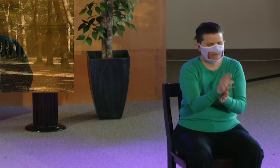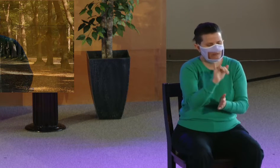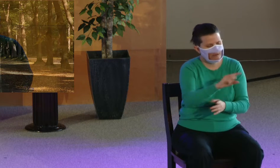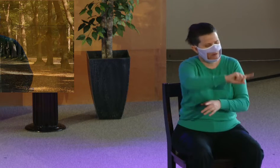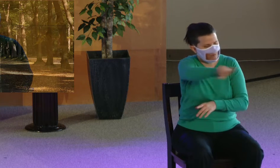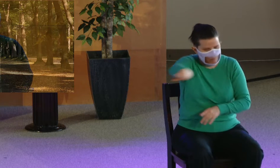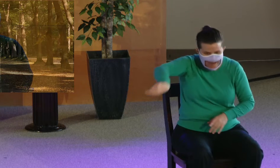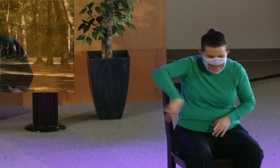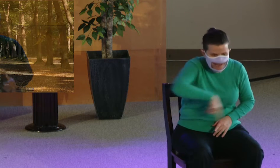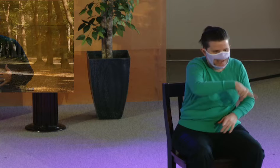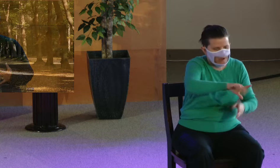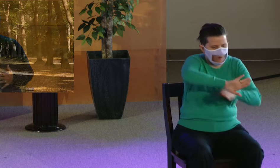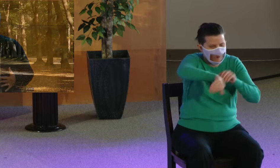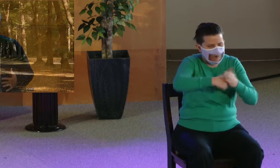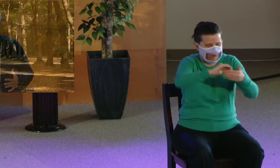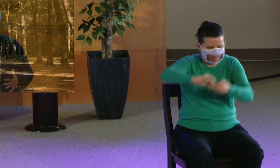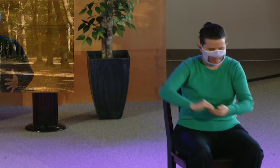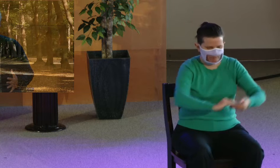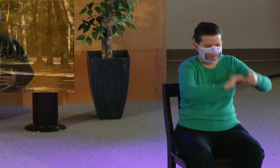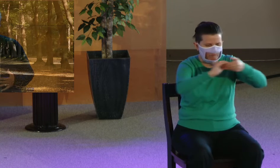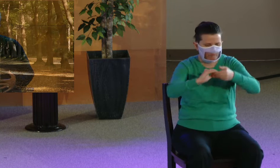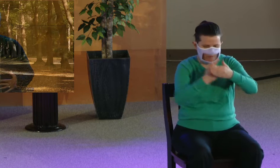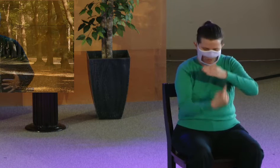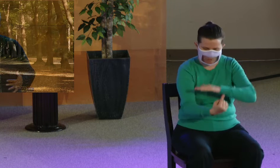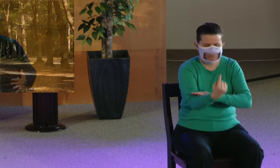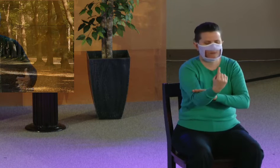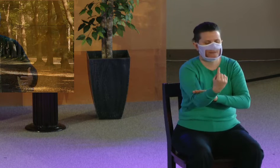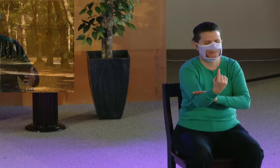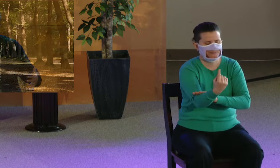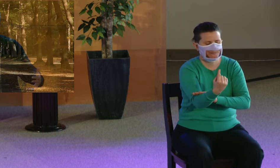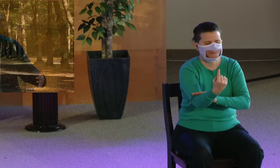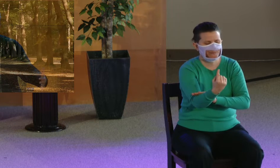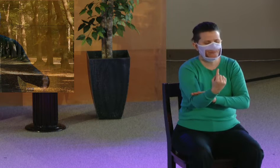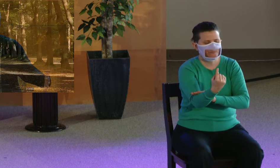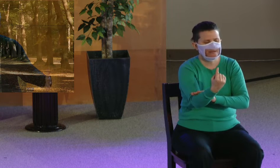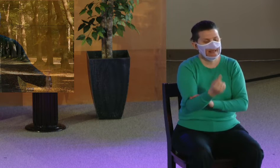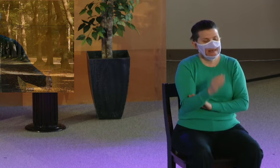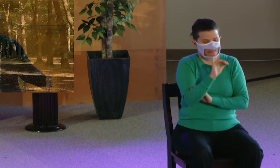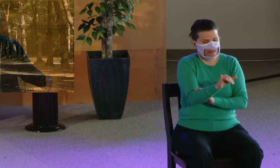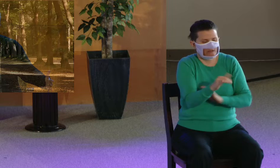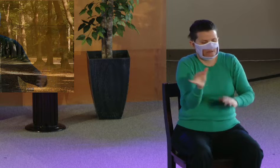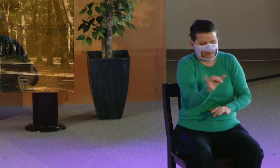And then we see that energy moving across the United States,